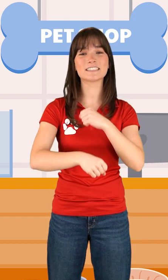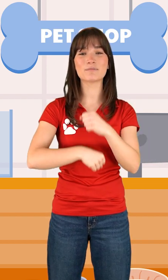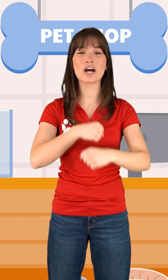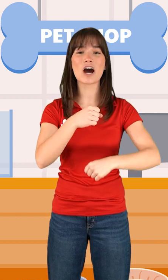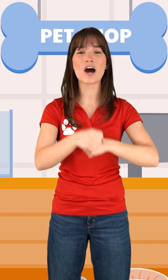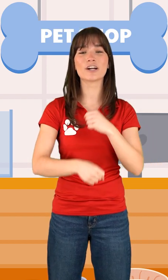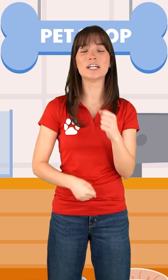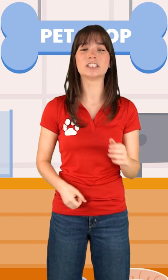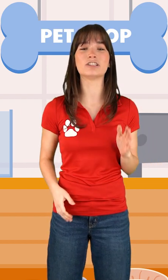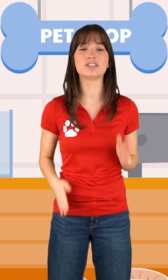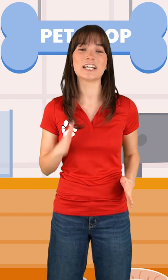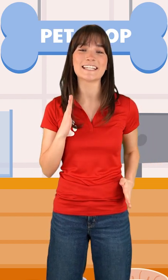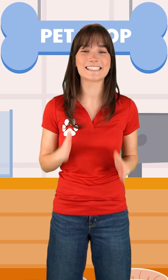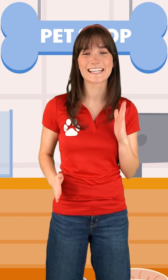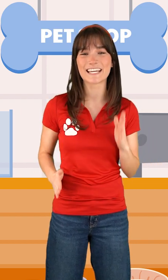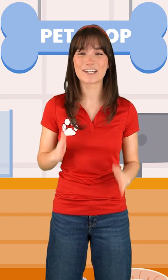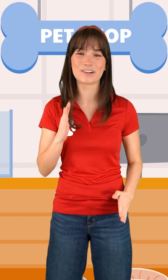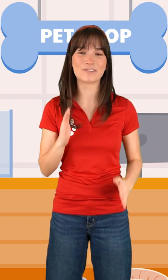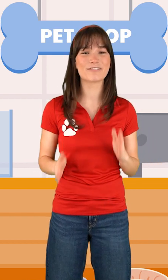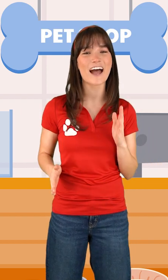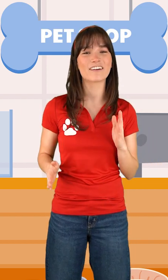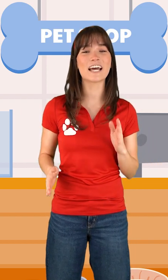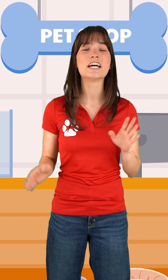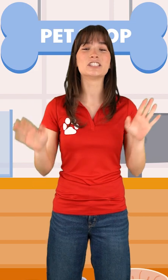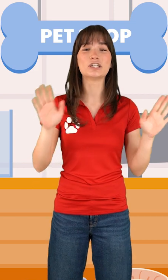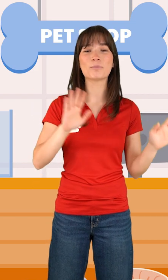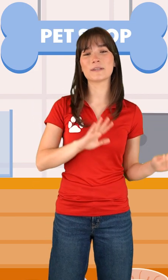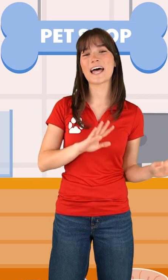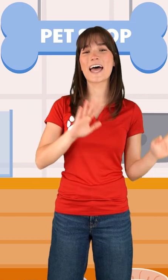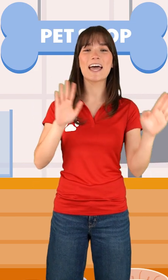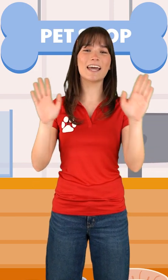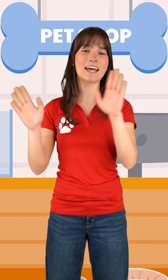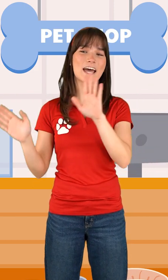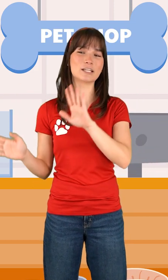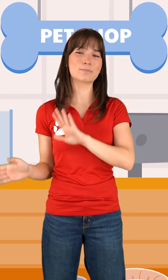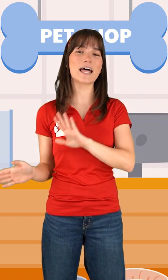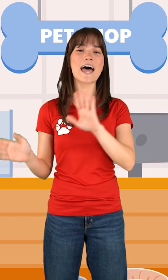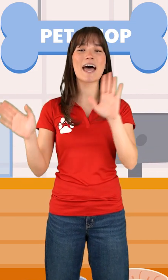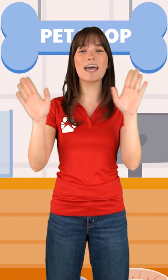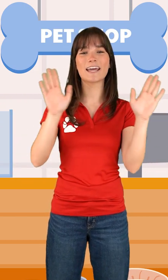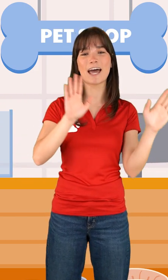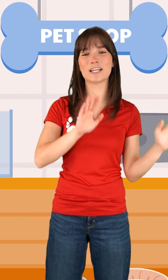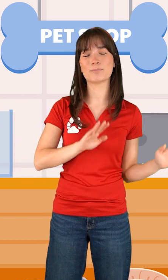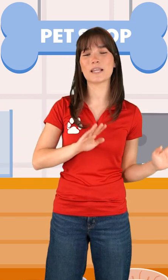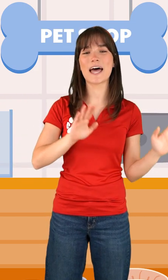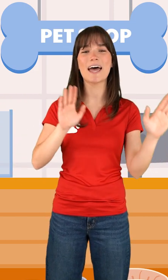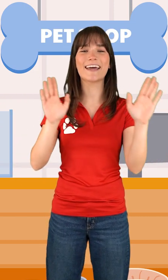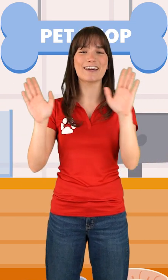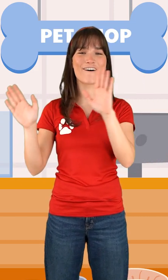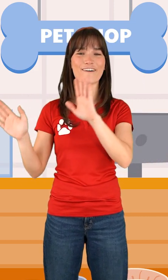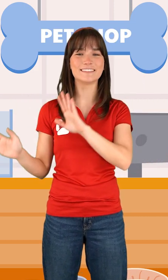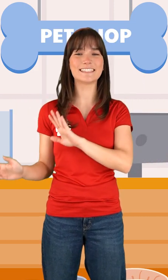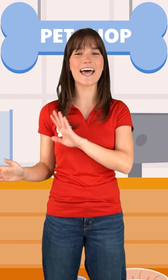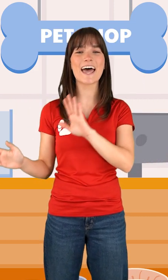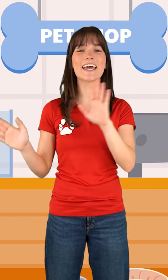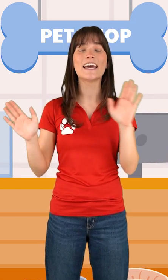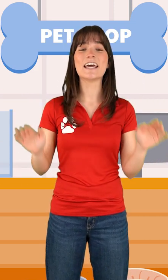some yarn, she'll chase it around. She'll play and play and play all day. If